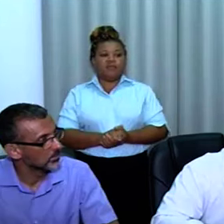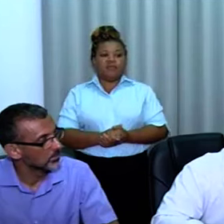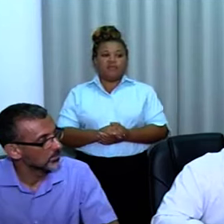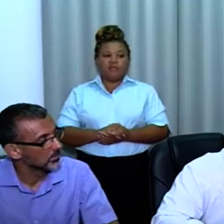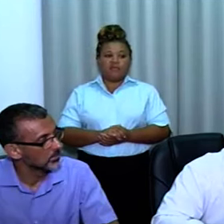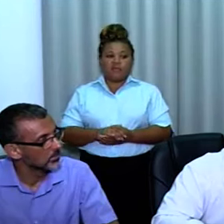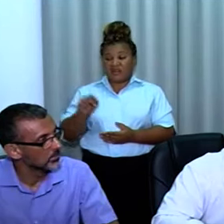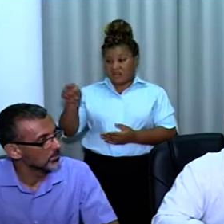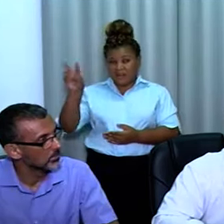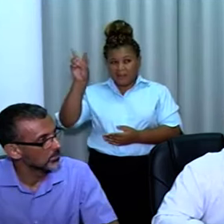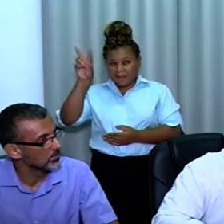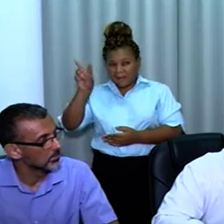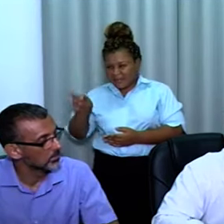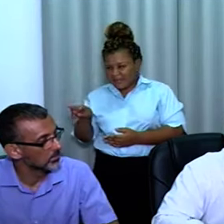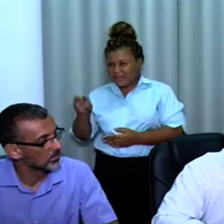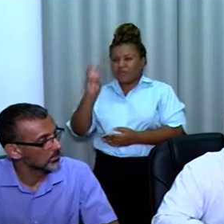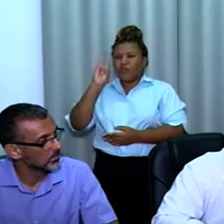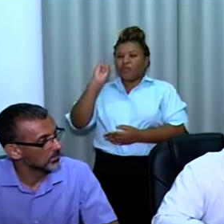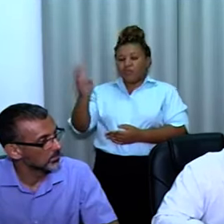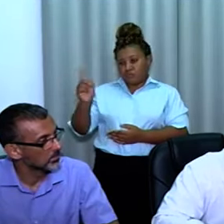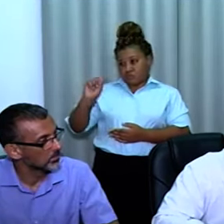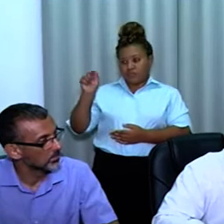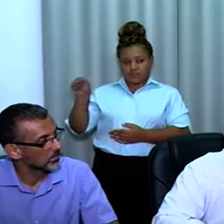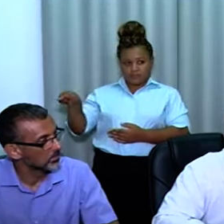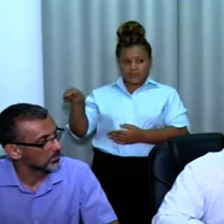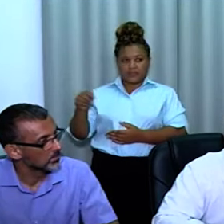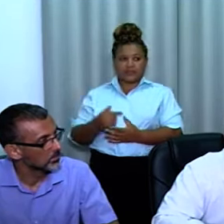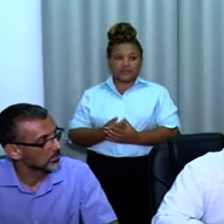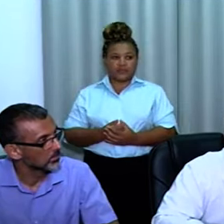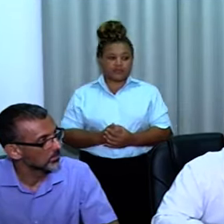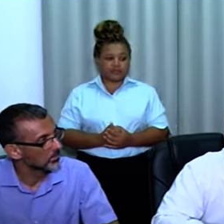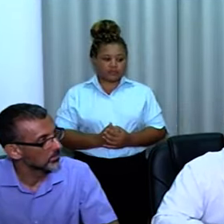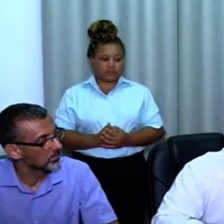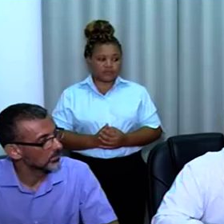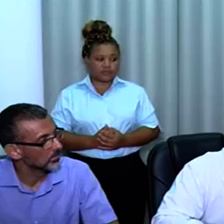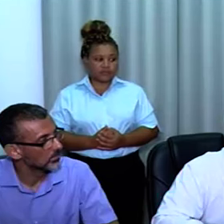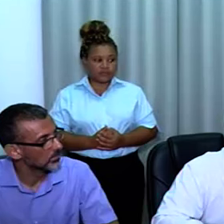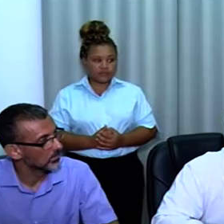run on them to see if they don't constitute cases as well.